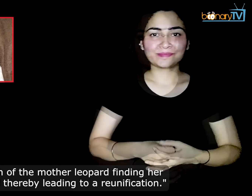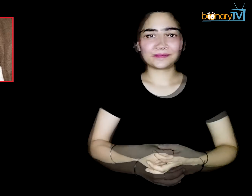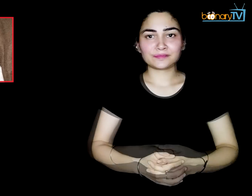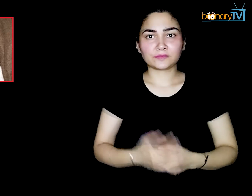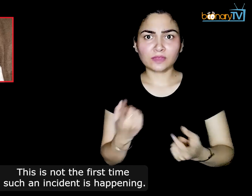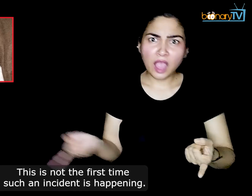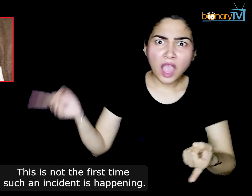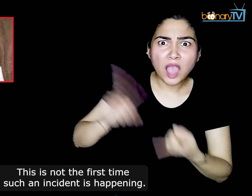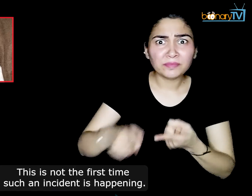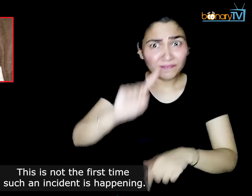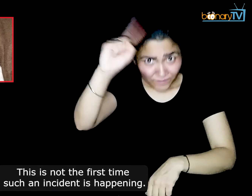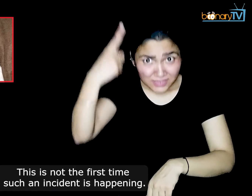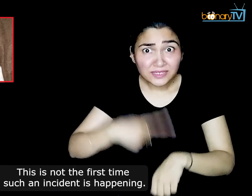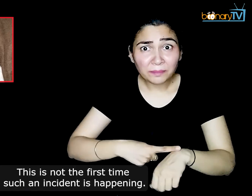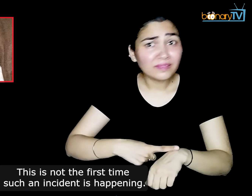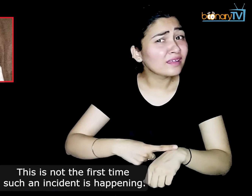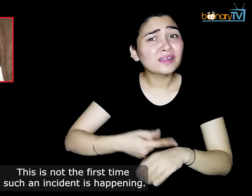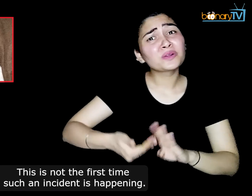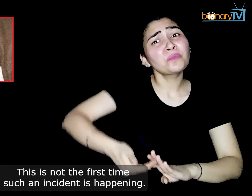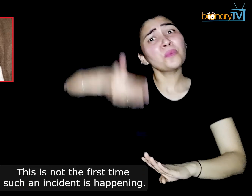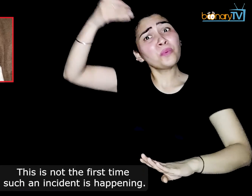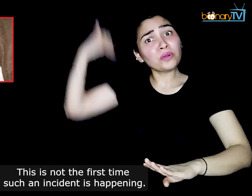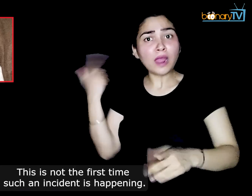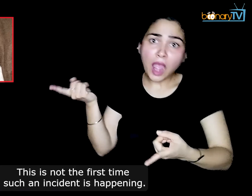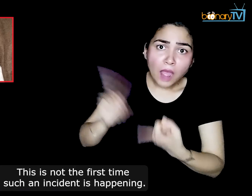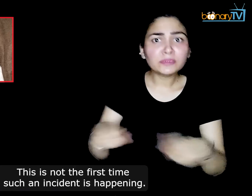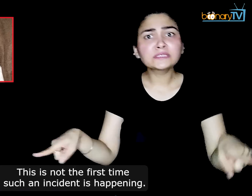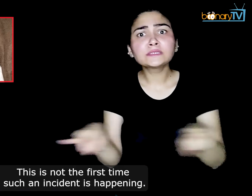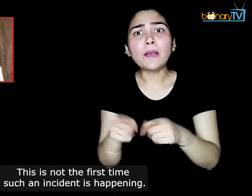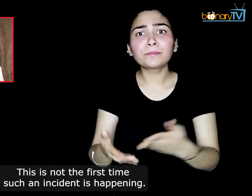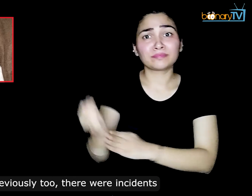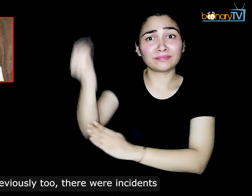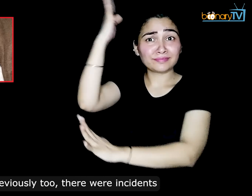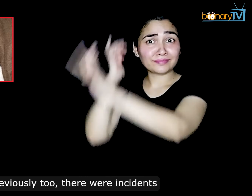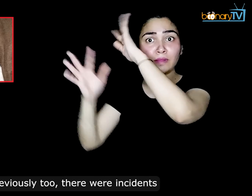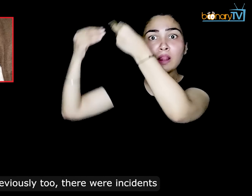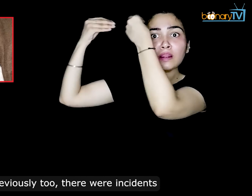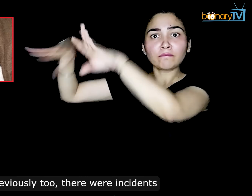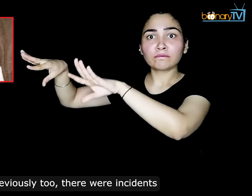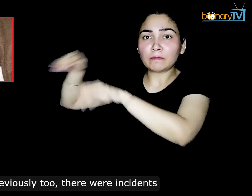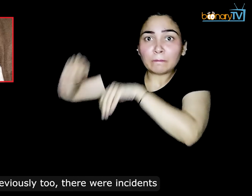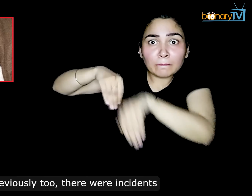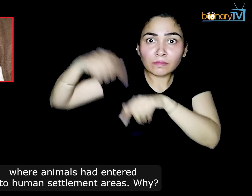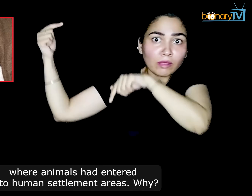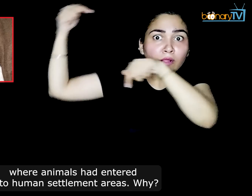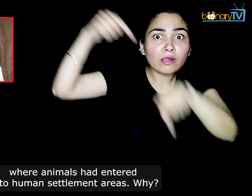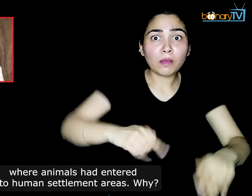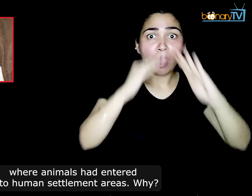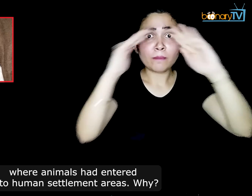This is not the first time such an incident is happening. Previously too, there were incidents where animals had